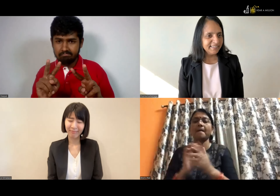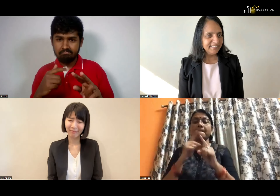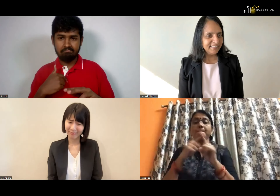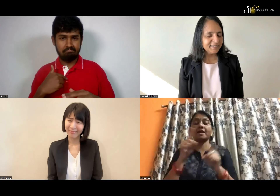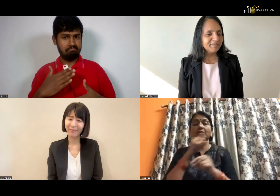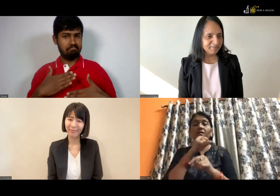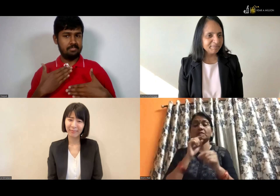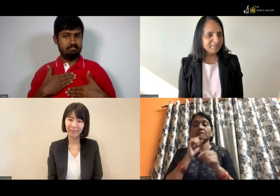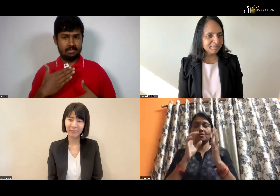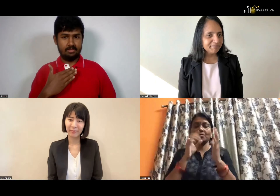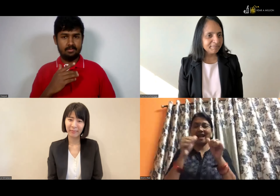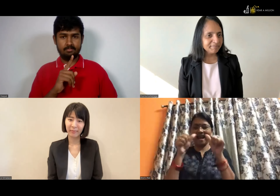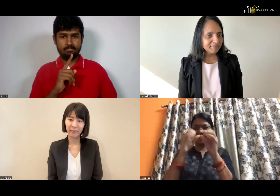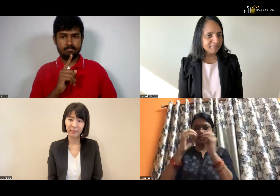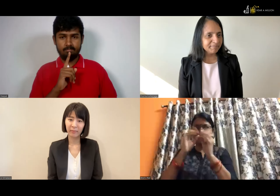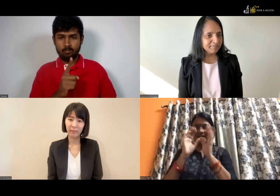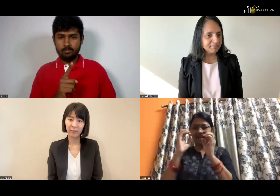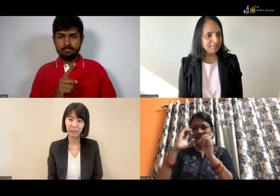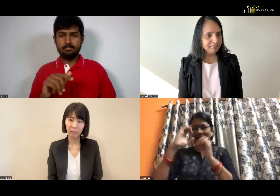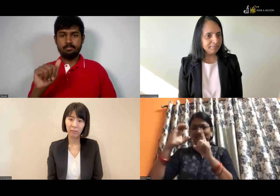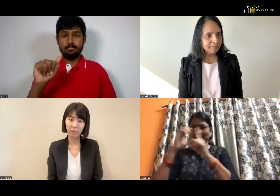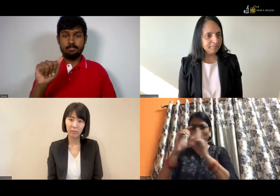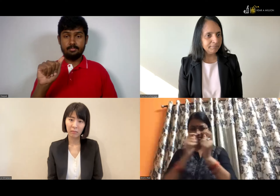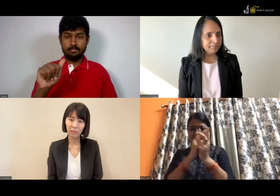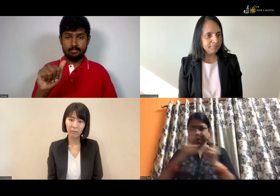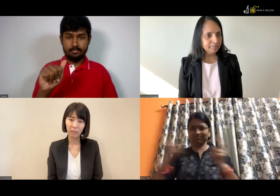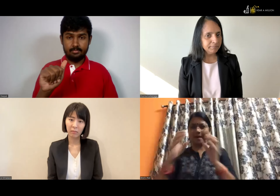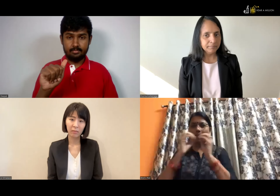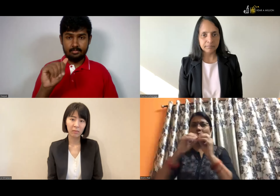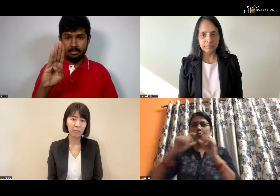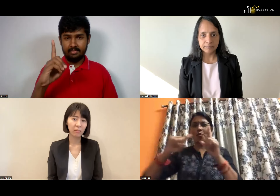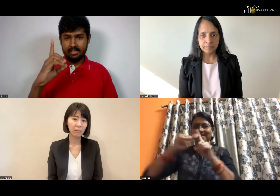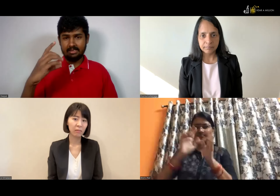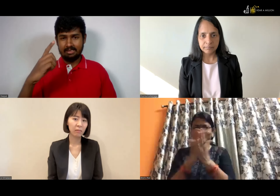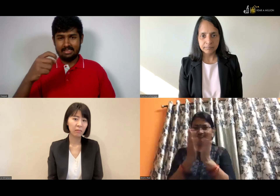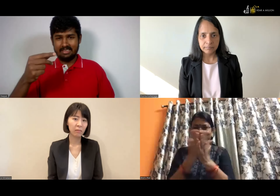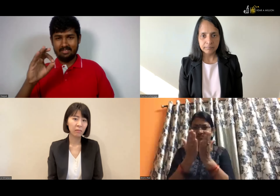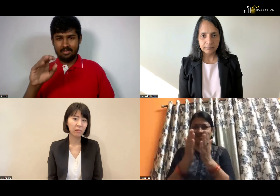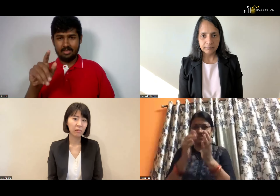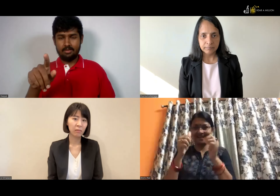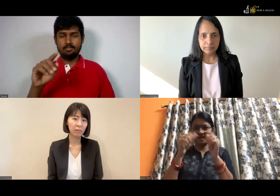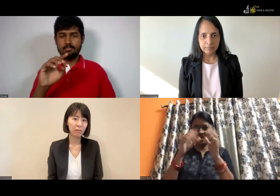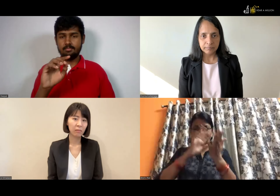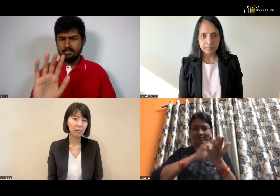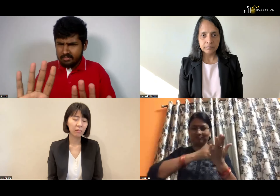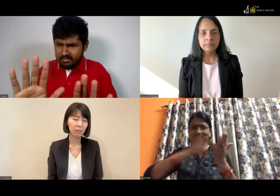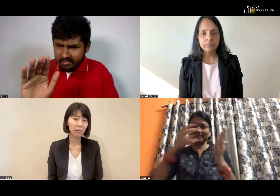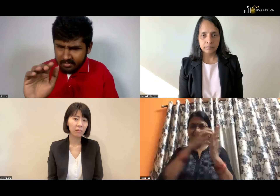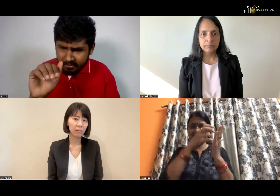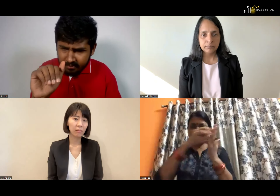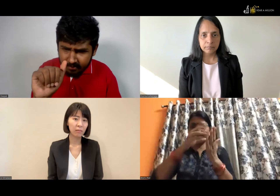Thank you so much for sharing, for presenting here. So when like we have